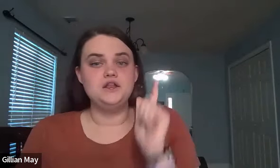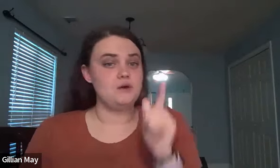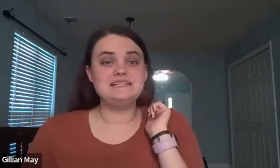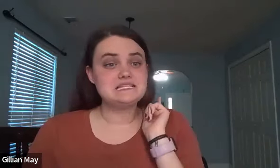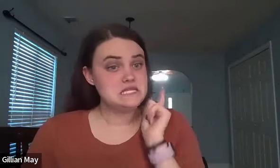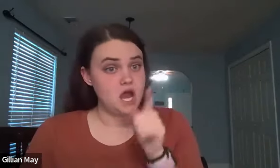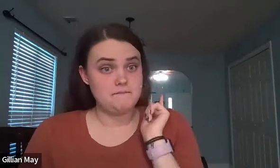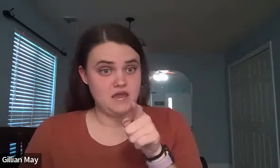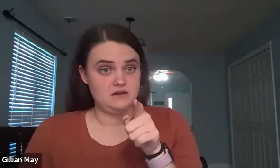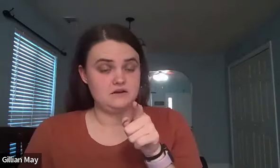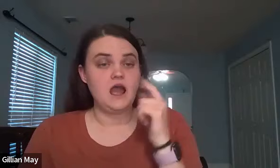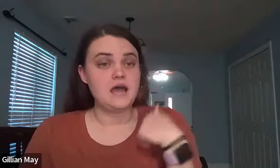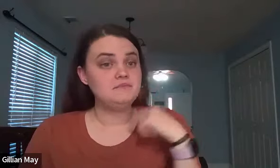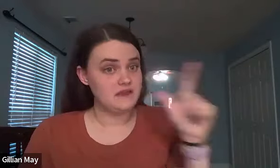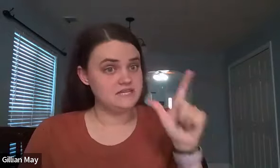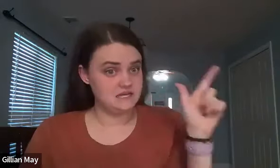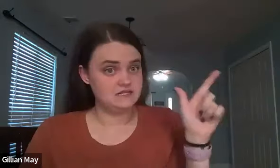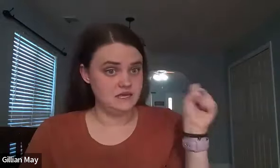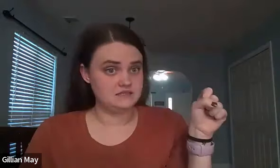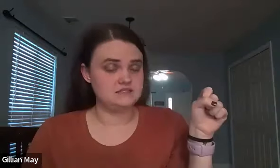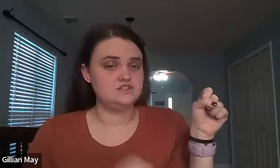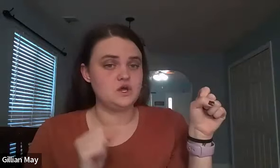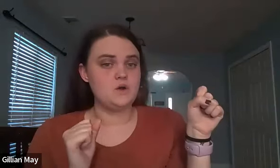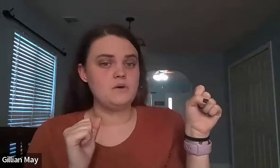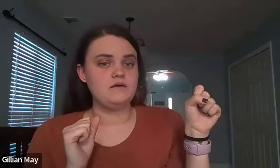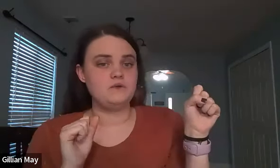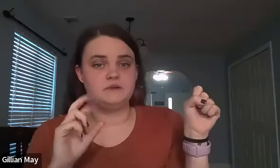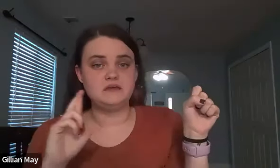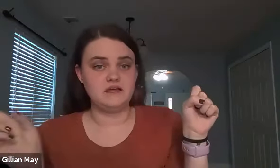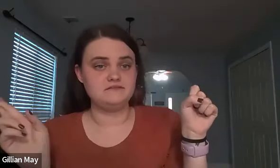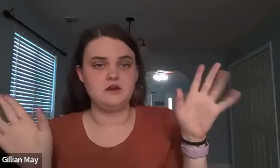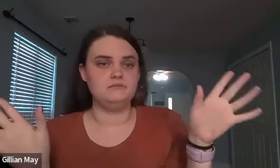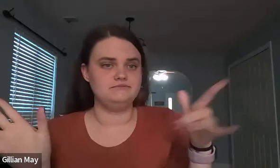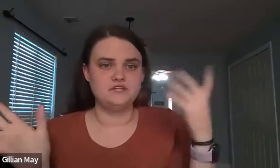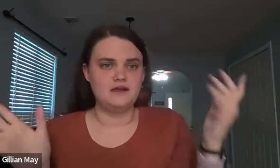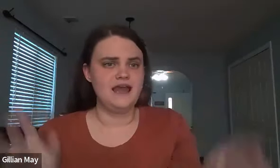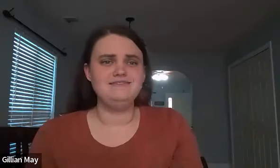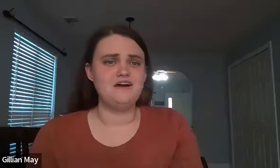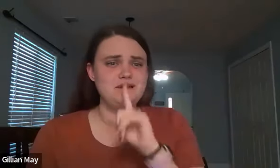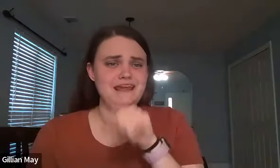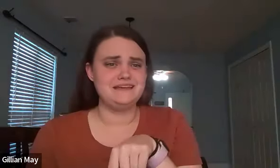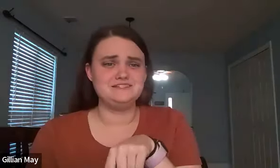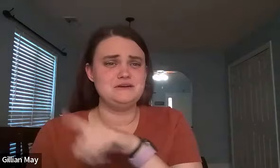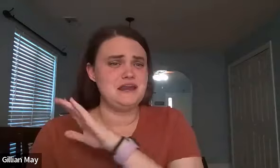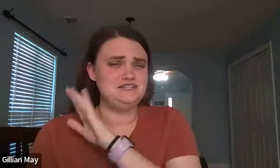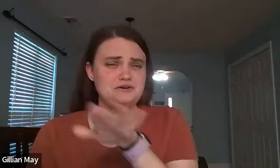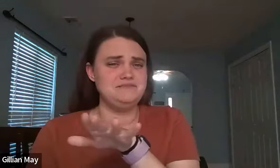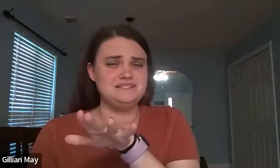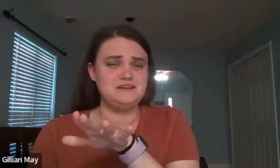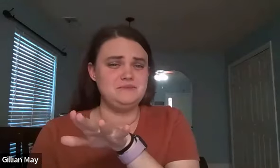No, it does not matter. I'm left-handed, yes. So with being left, oh, sorry. I love when I answer and I don't even tell anybody